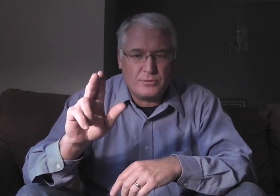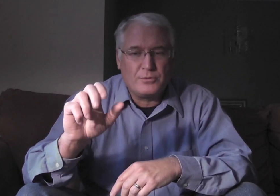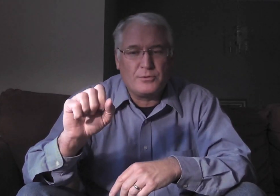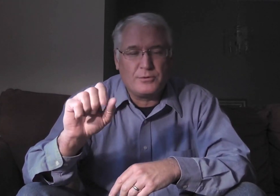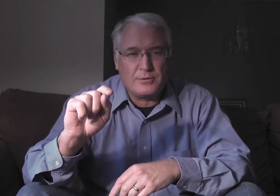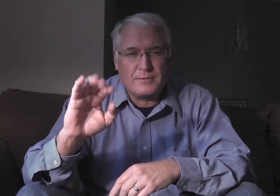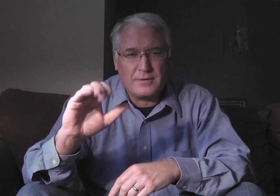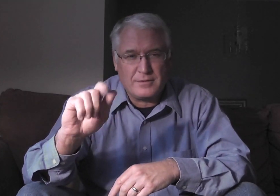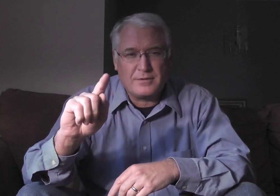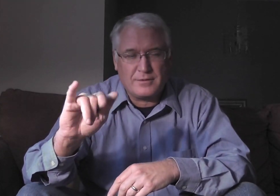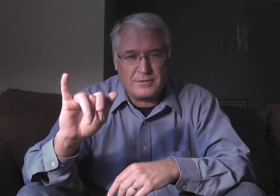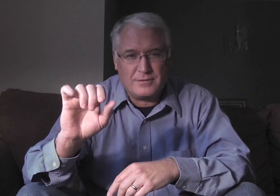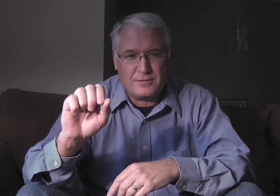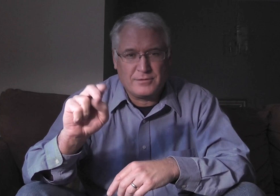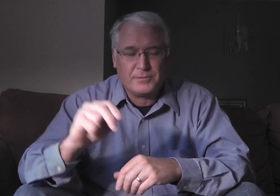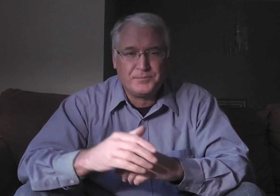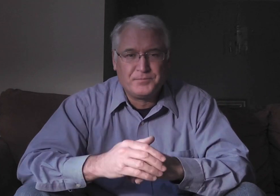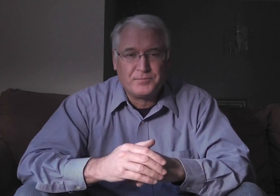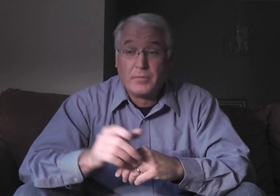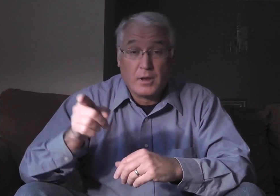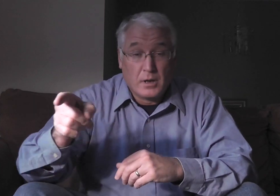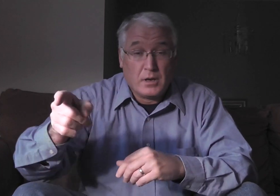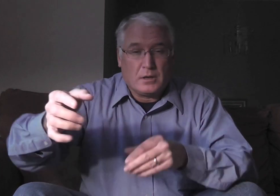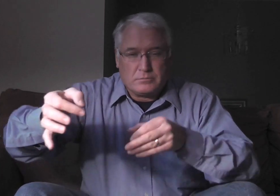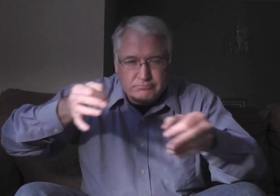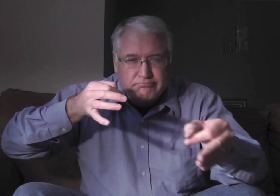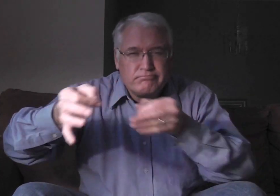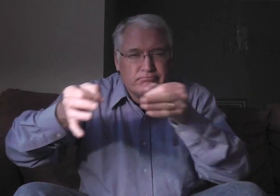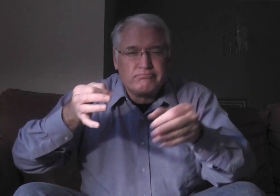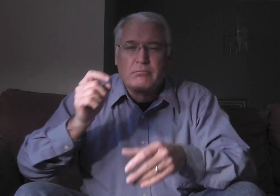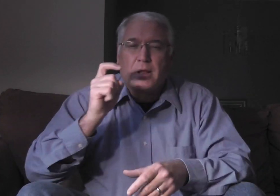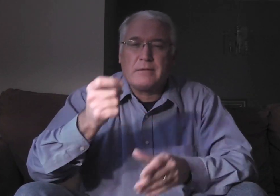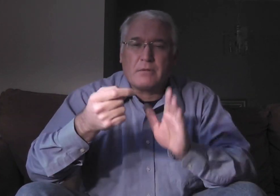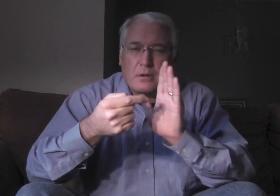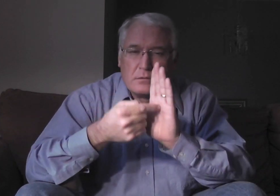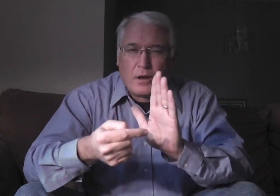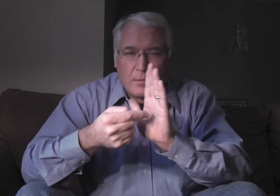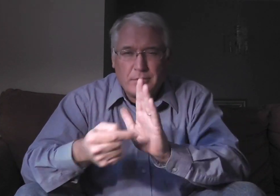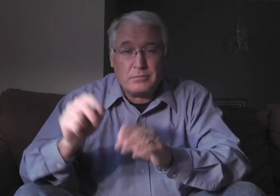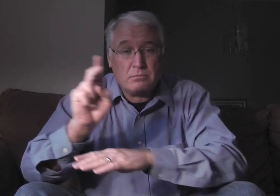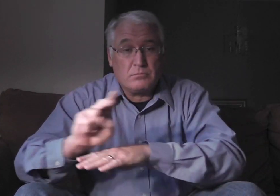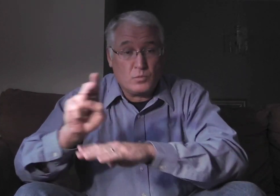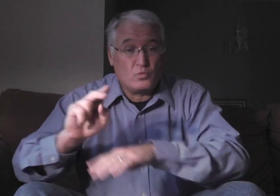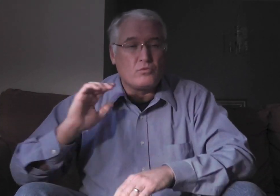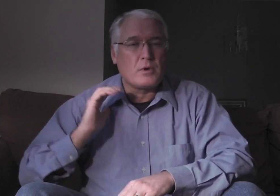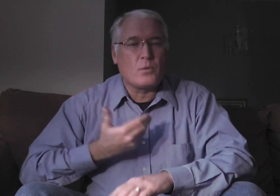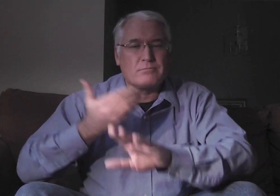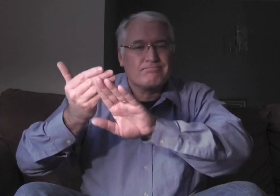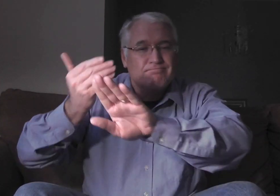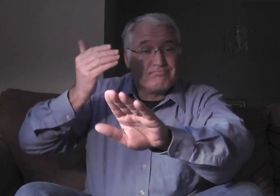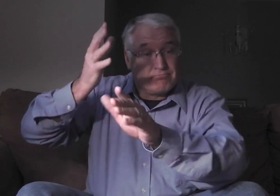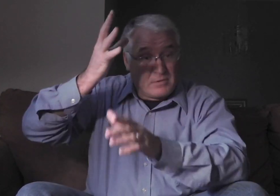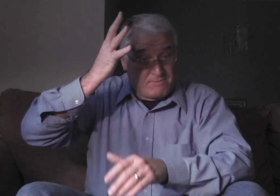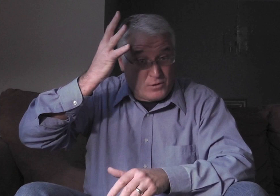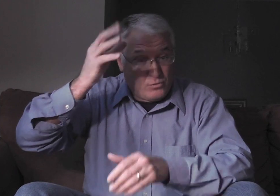about justification. Paul explains and gives examples using